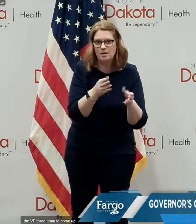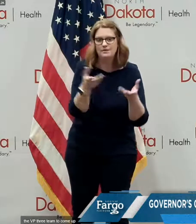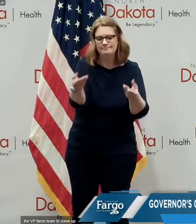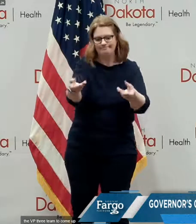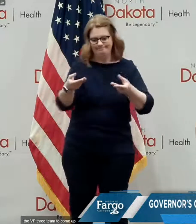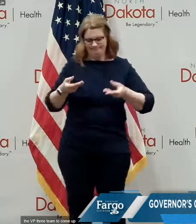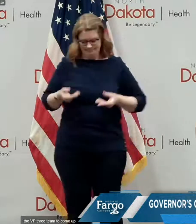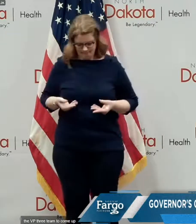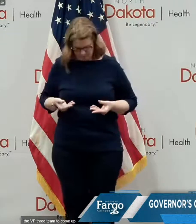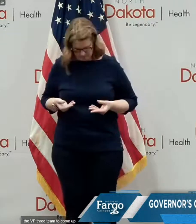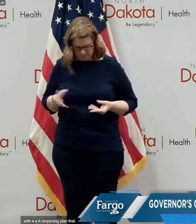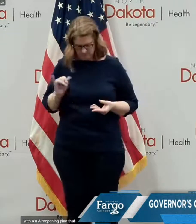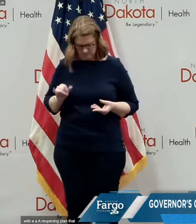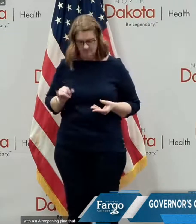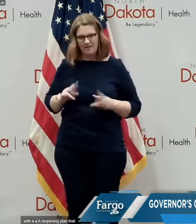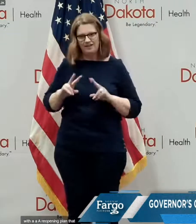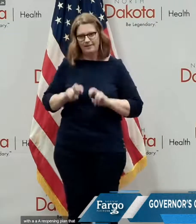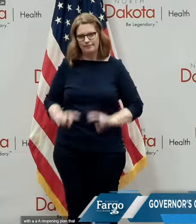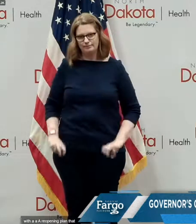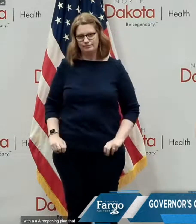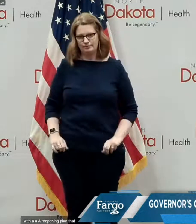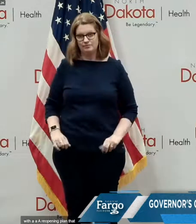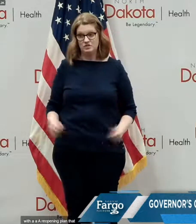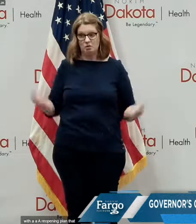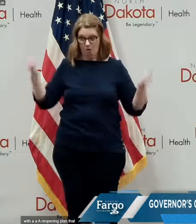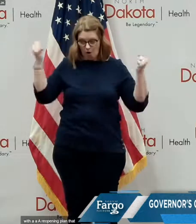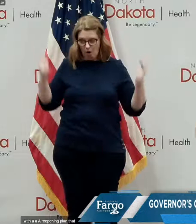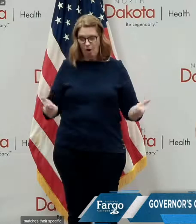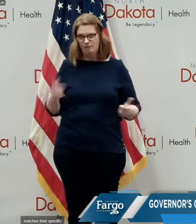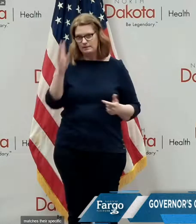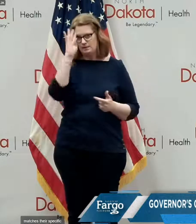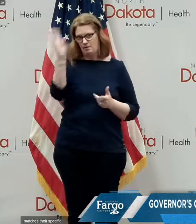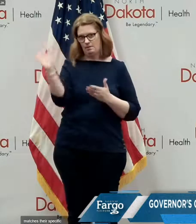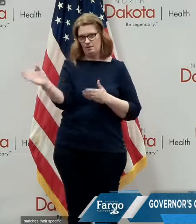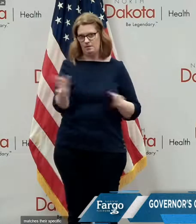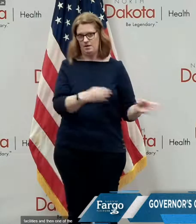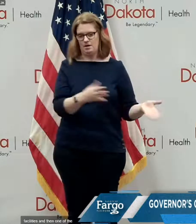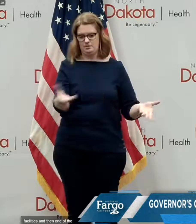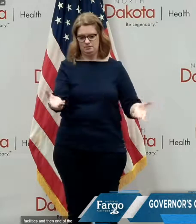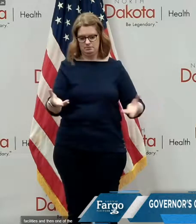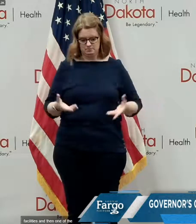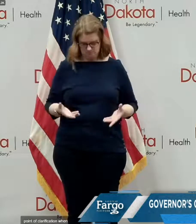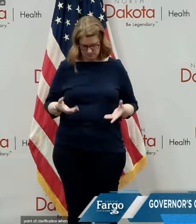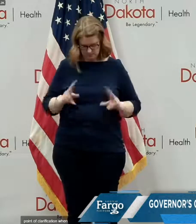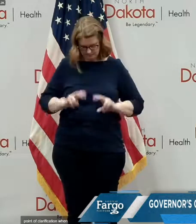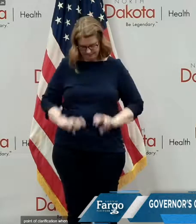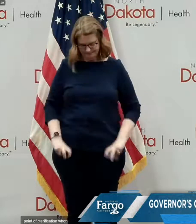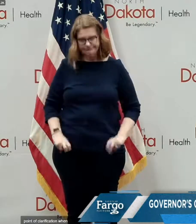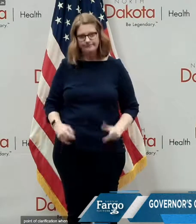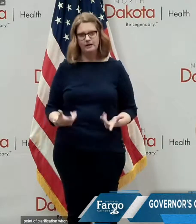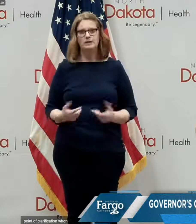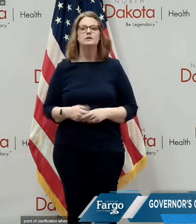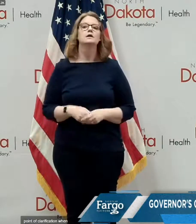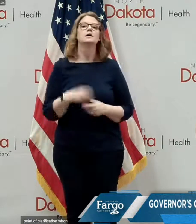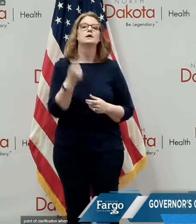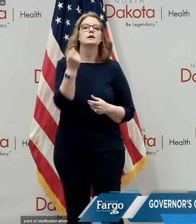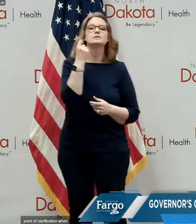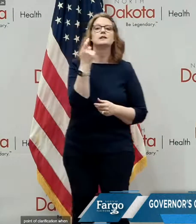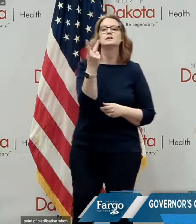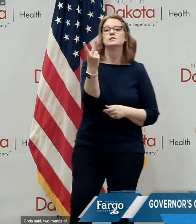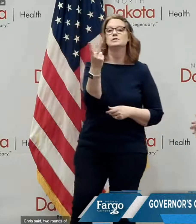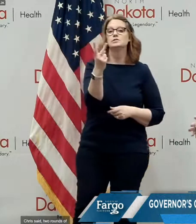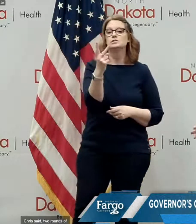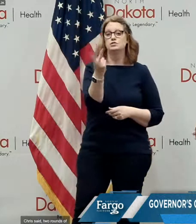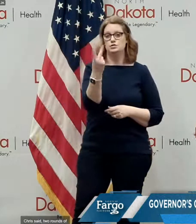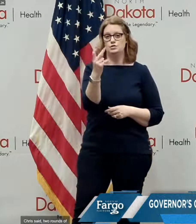plan that matches their specific facilities. And then one other point of clarification, when Chris said 2 rounds of testing, the good news